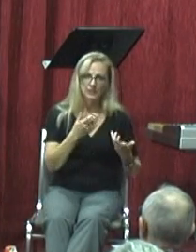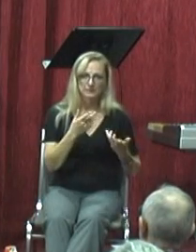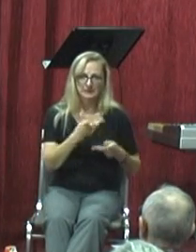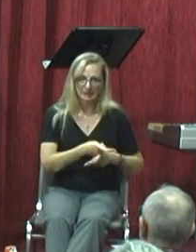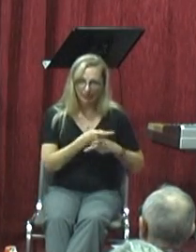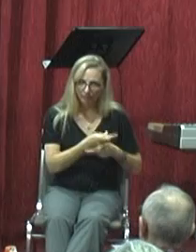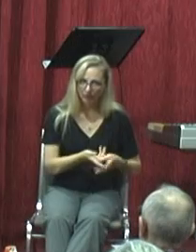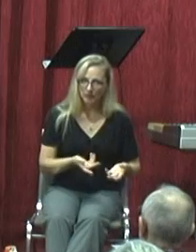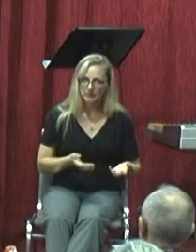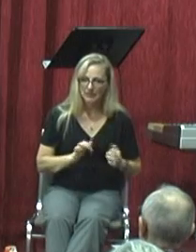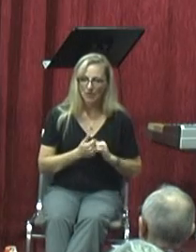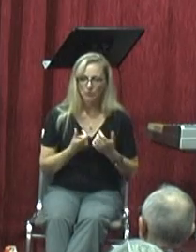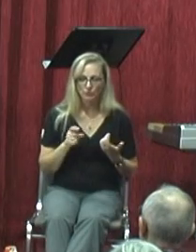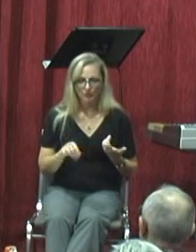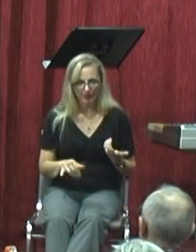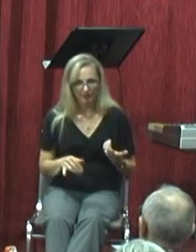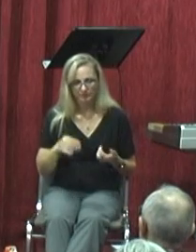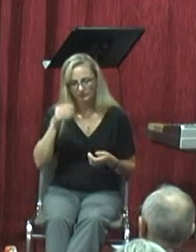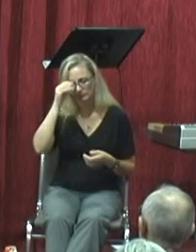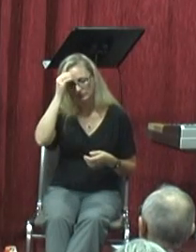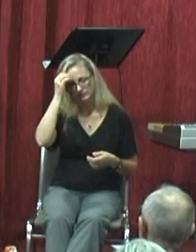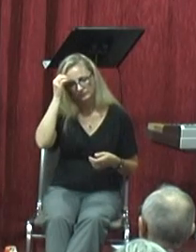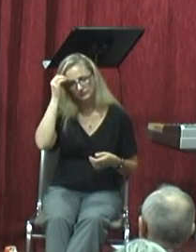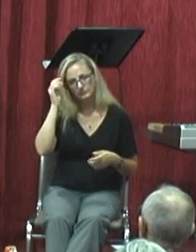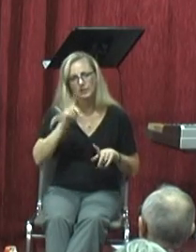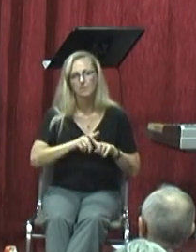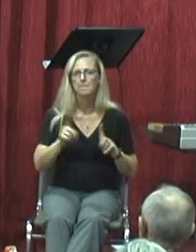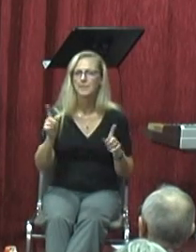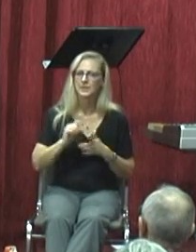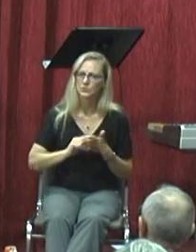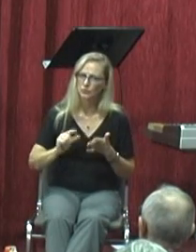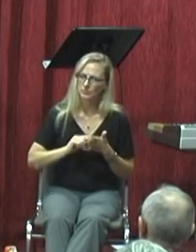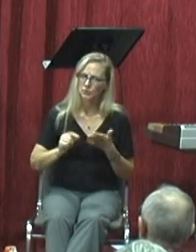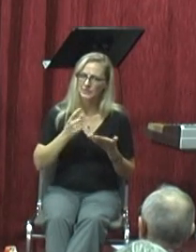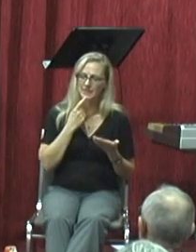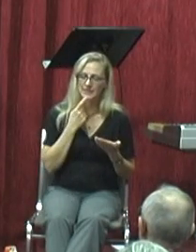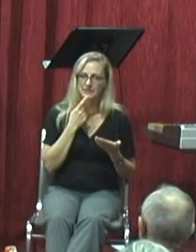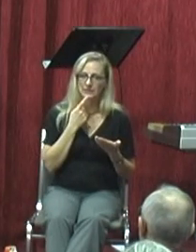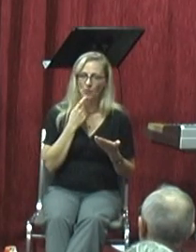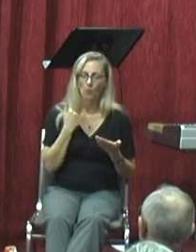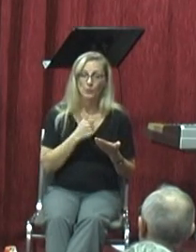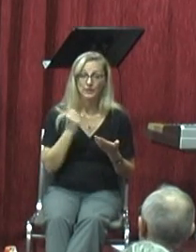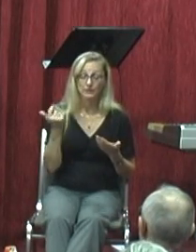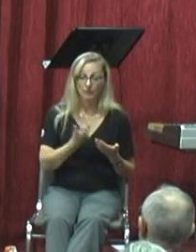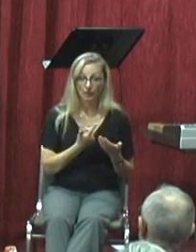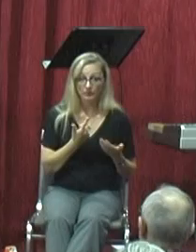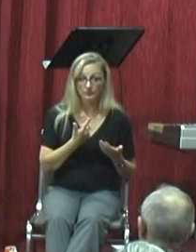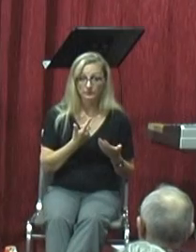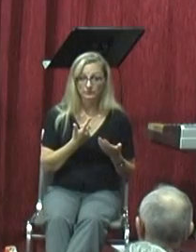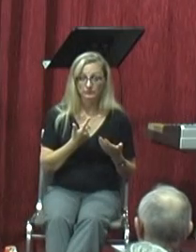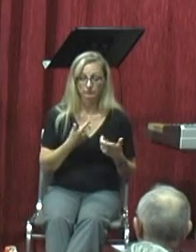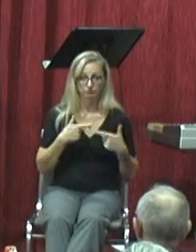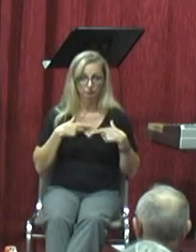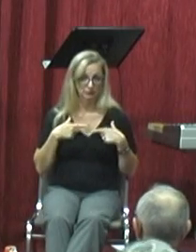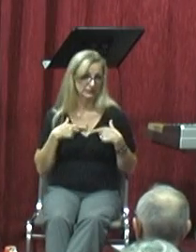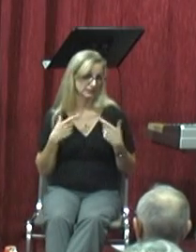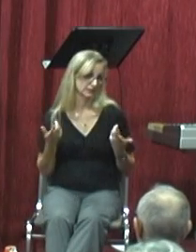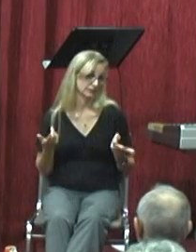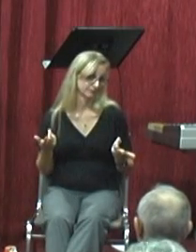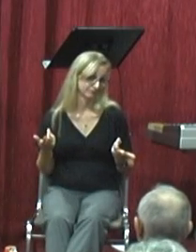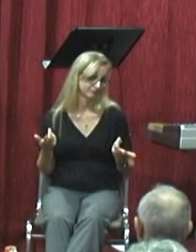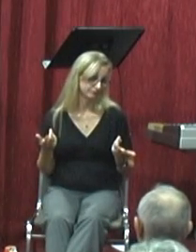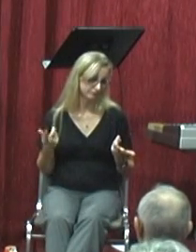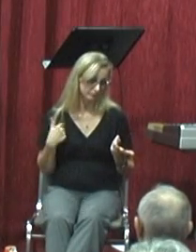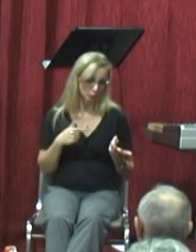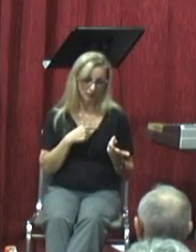cautious as to how we do that. But Scripture also says that we are all Kohanim. We